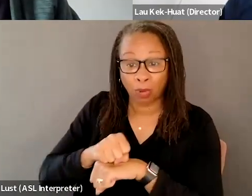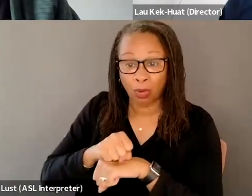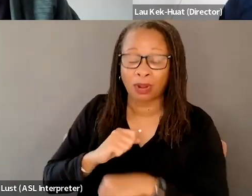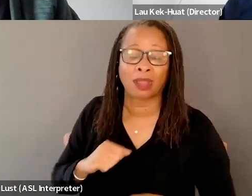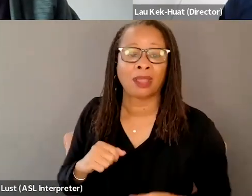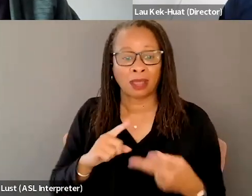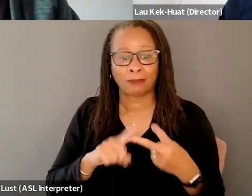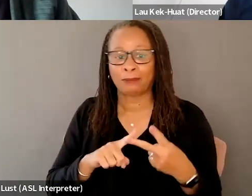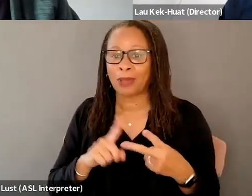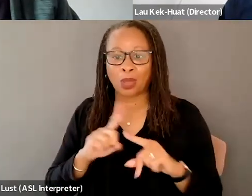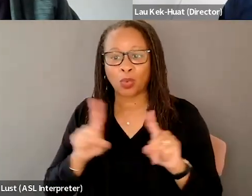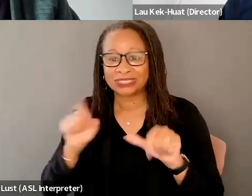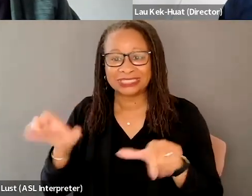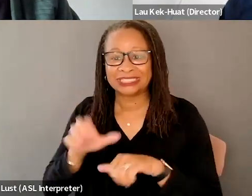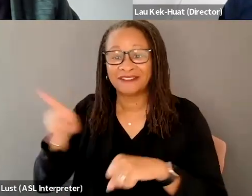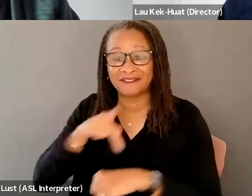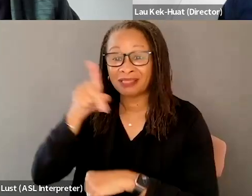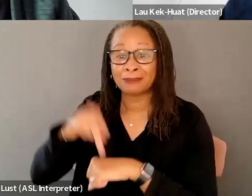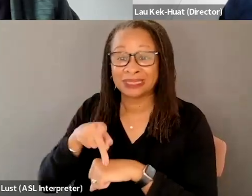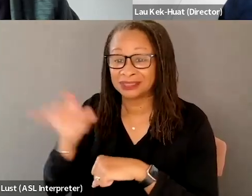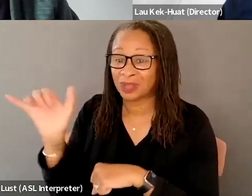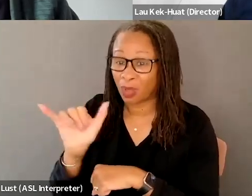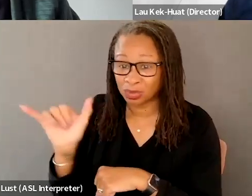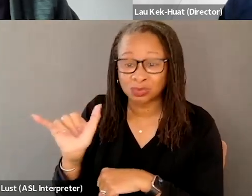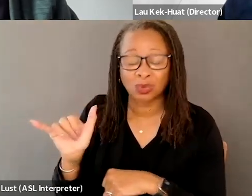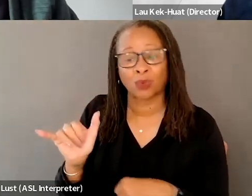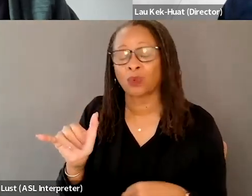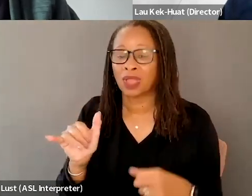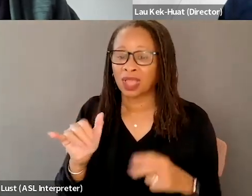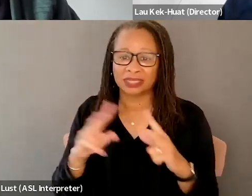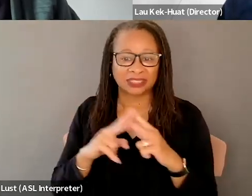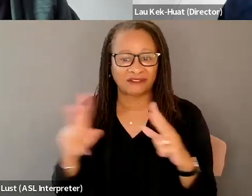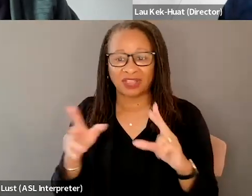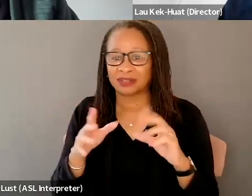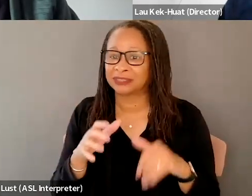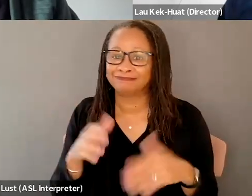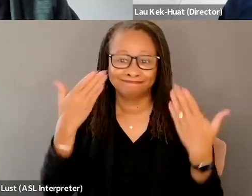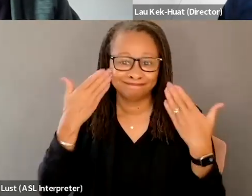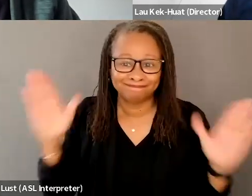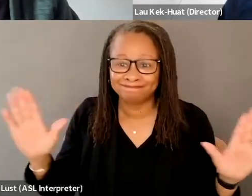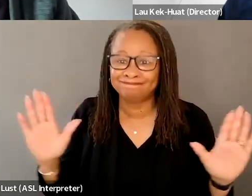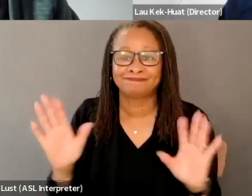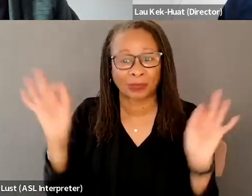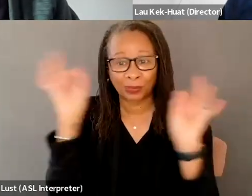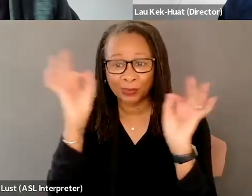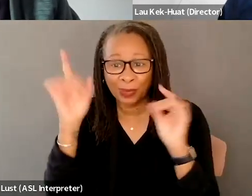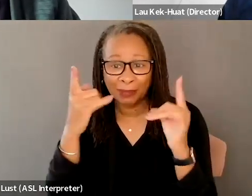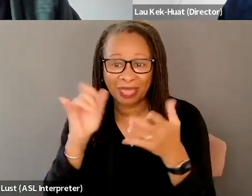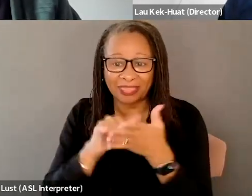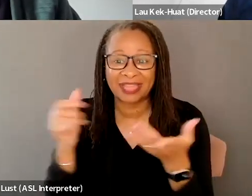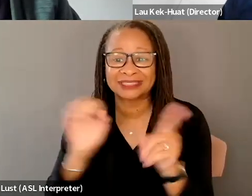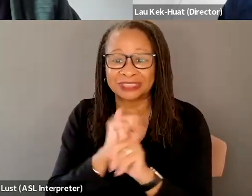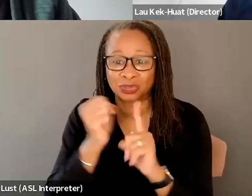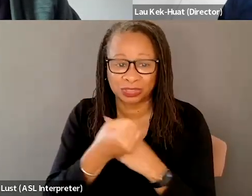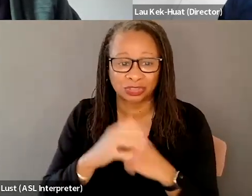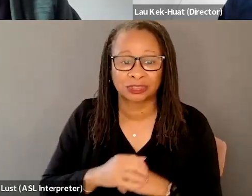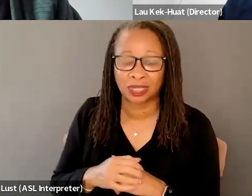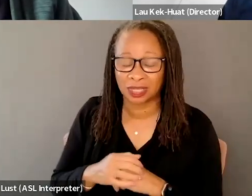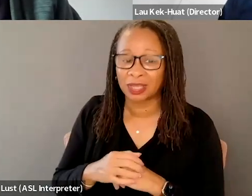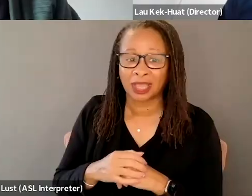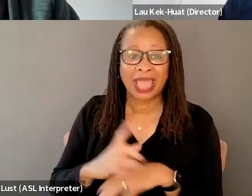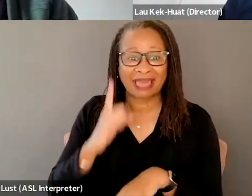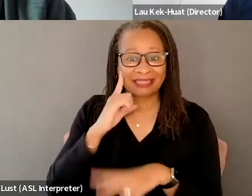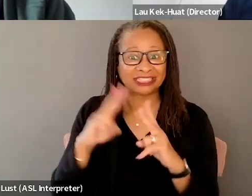but what they did in the Philippines is also relatively unknown, Yeah, or Indonesia. So yeah. I think